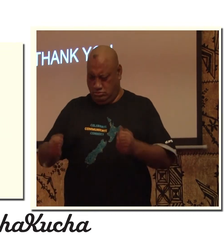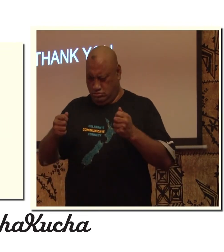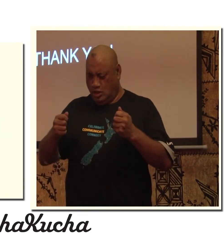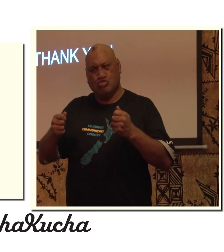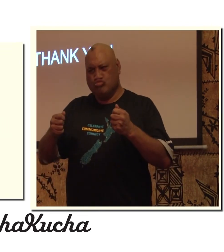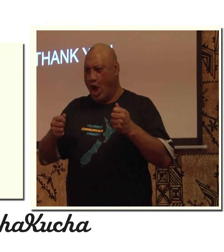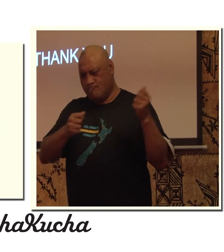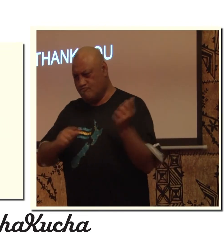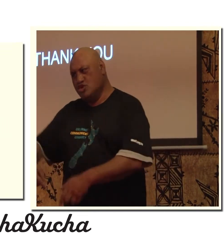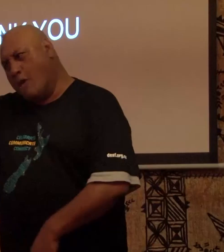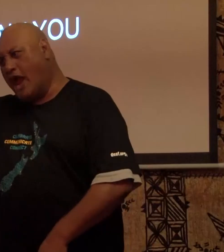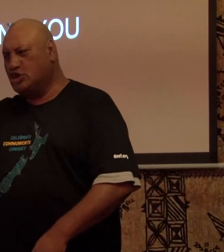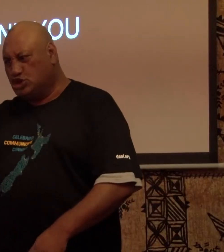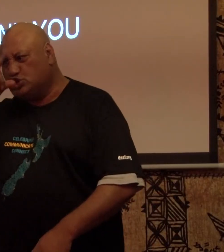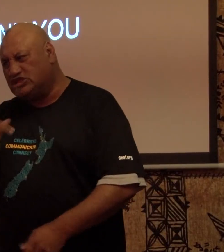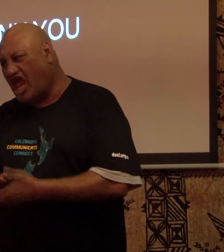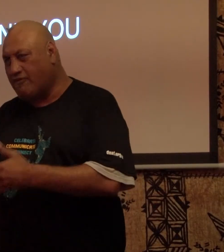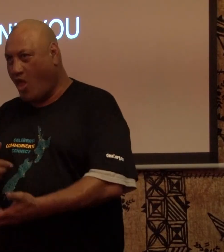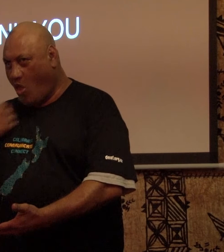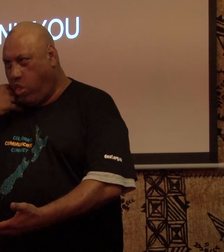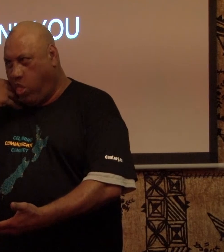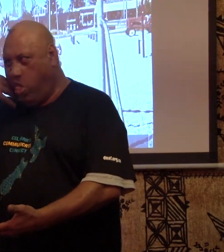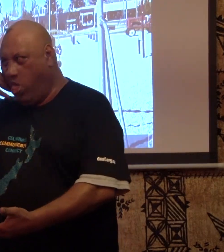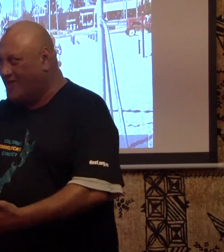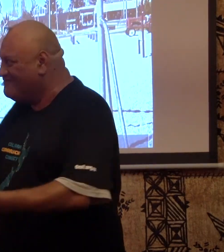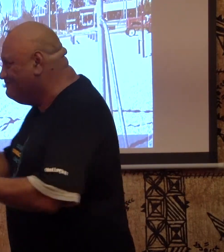actually get the other students to help me out with my English and everything like that.